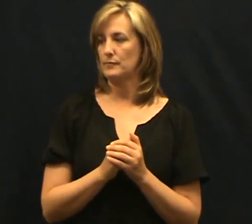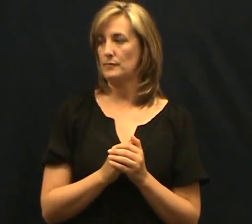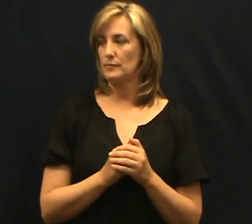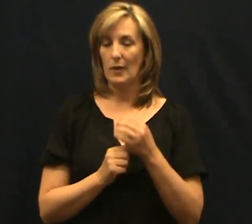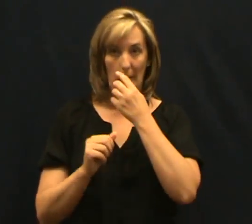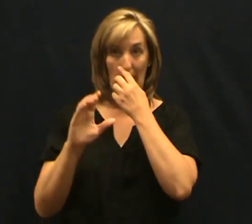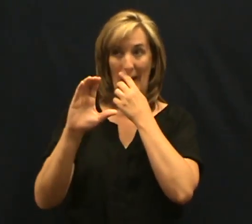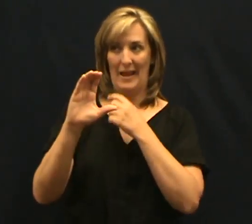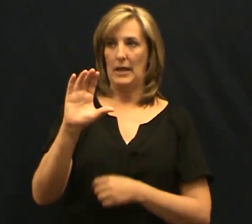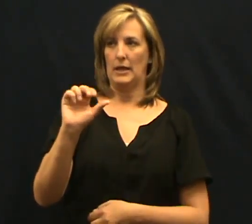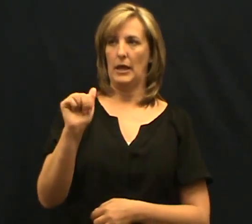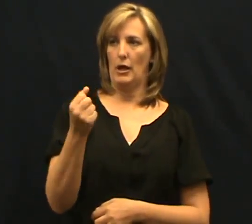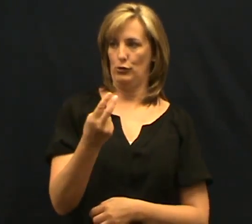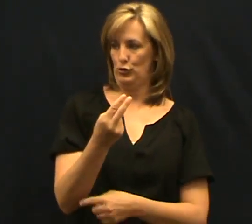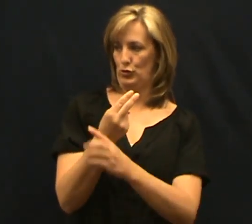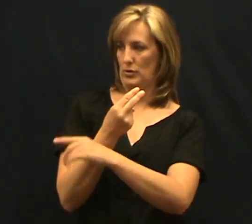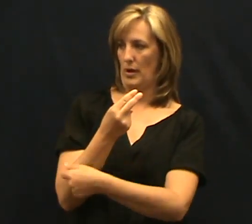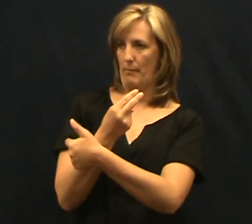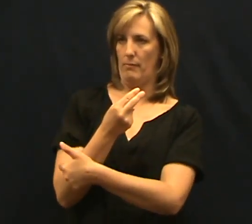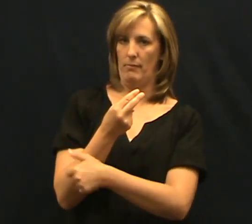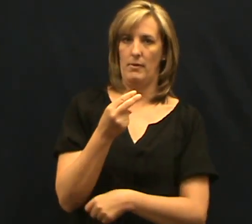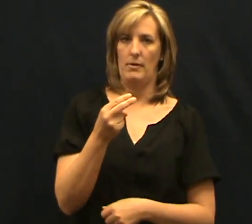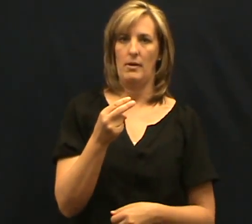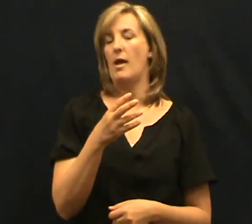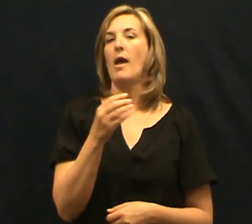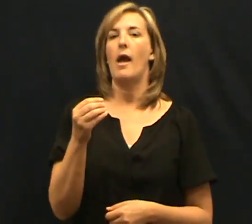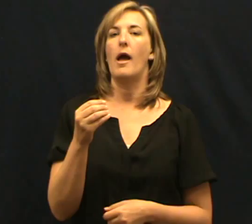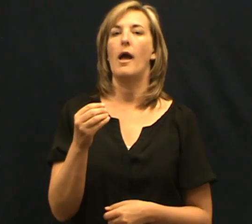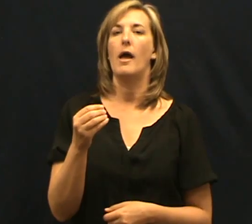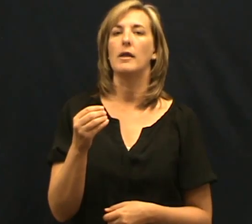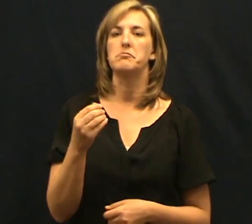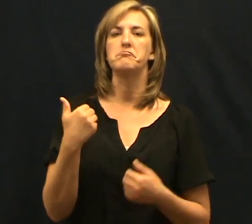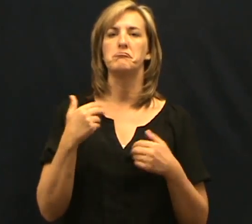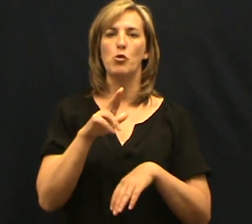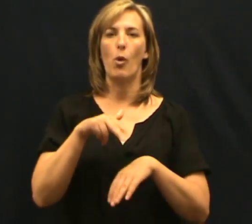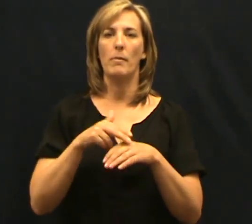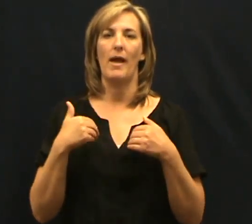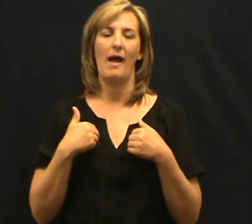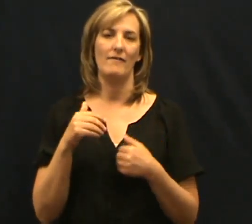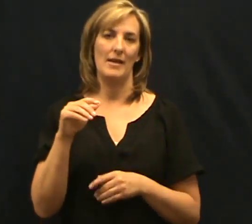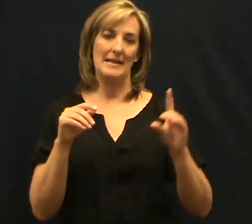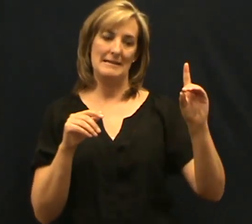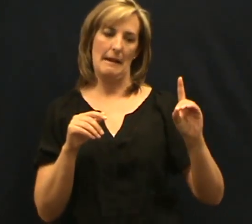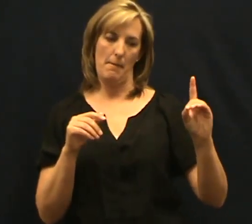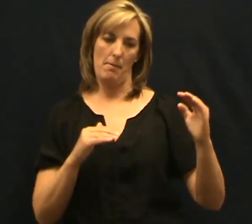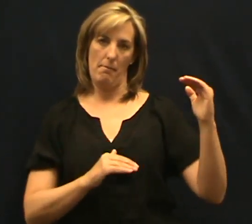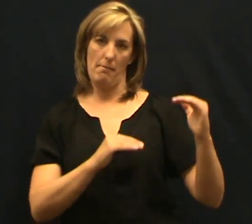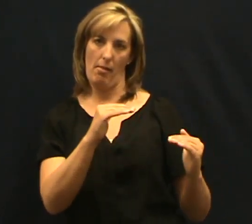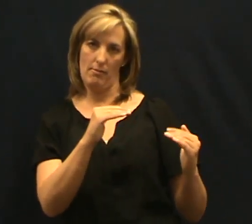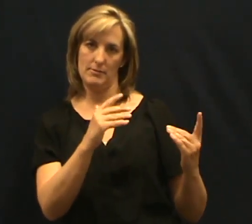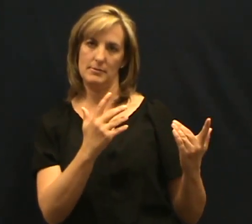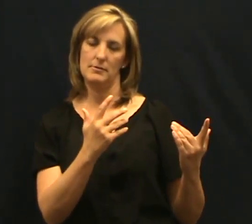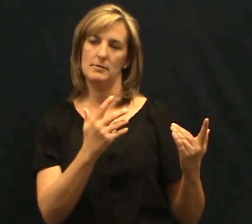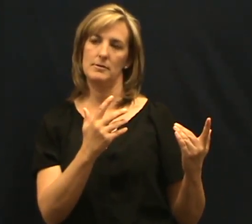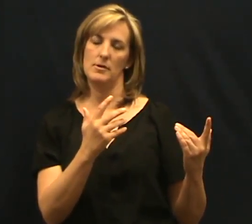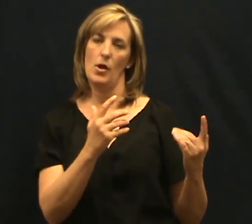an asset. Therefore, it would normally have a debit balance because you increase assets with the debit. When we use up an